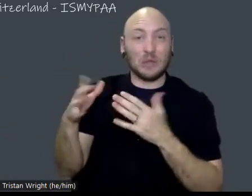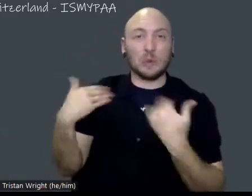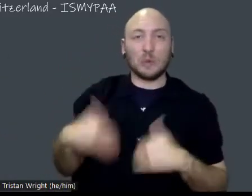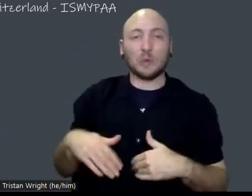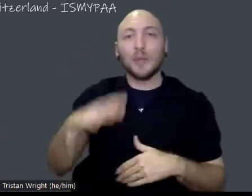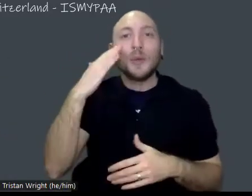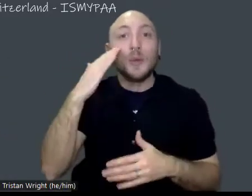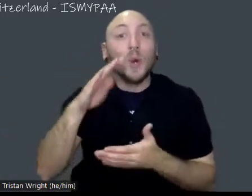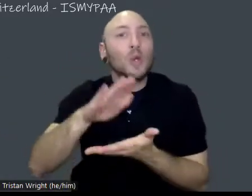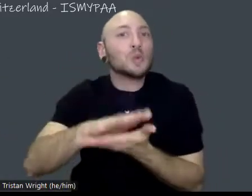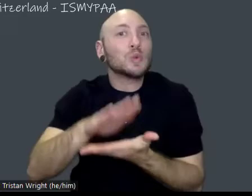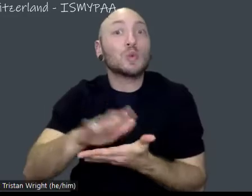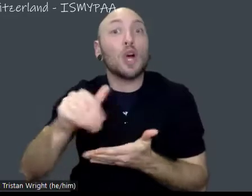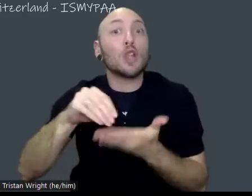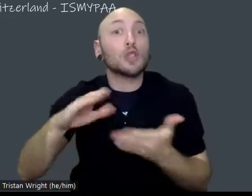school fellows.